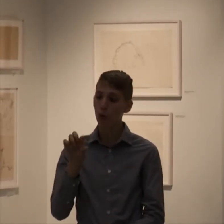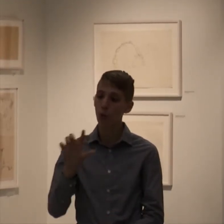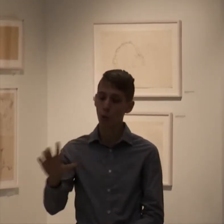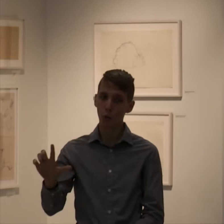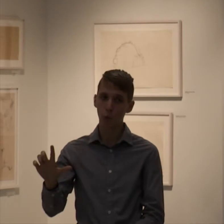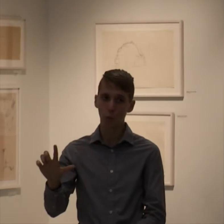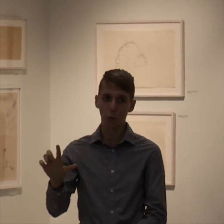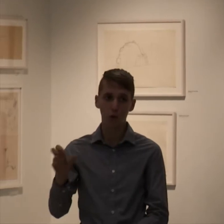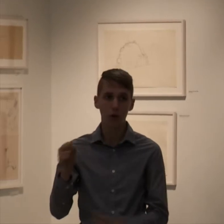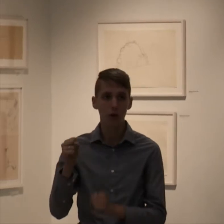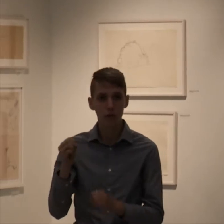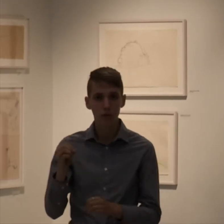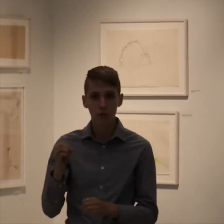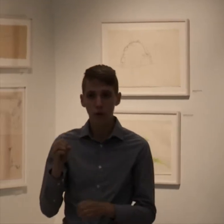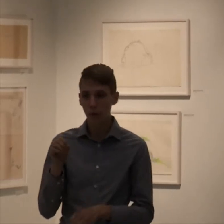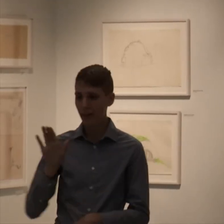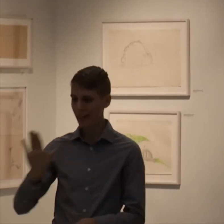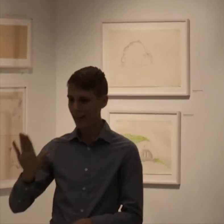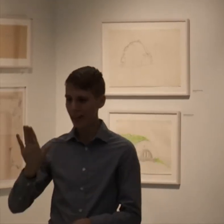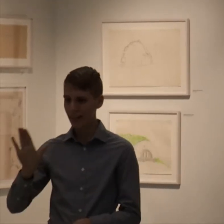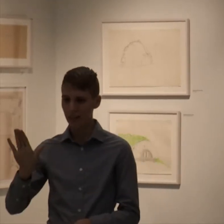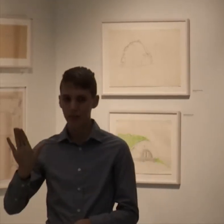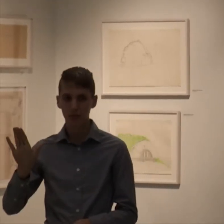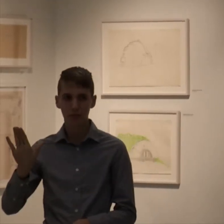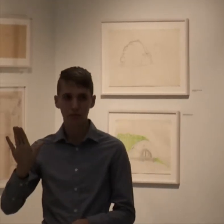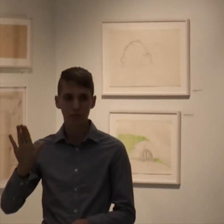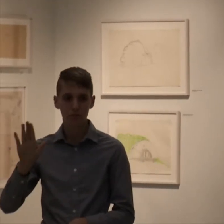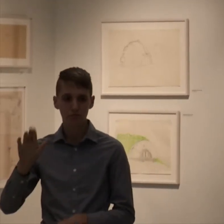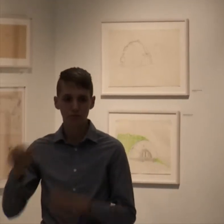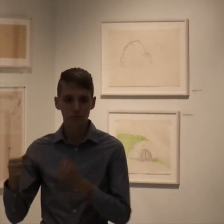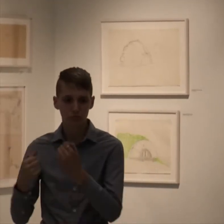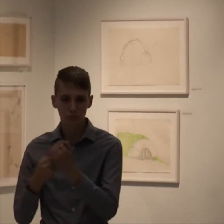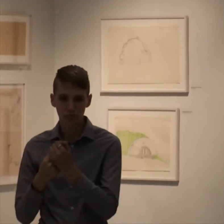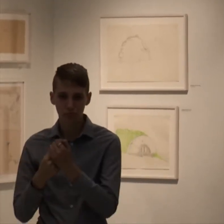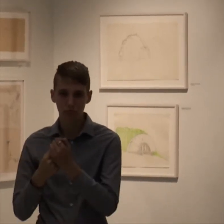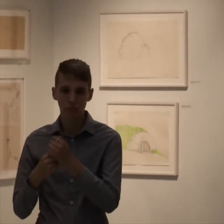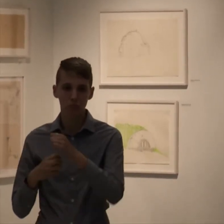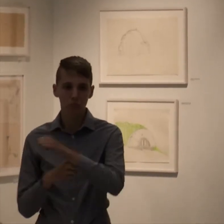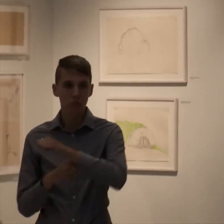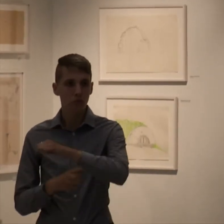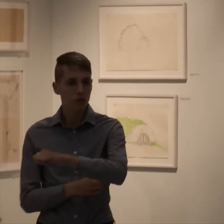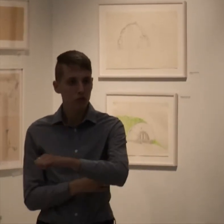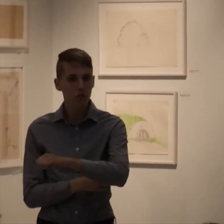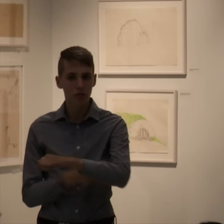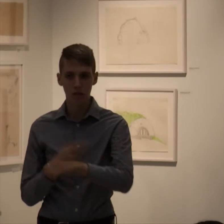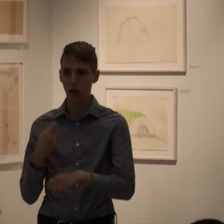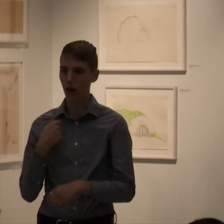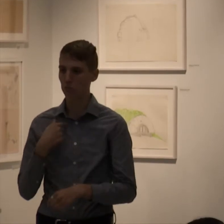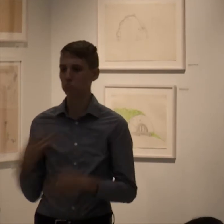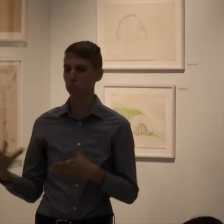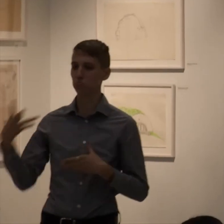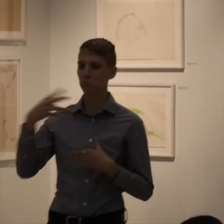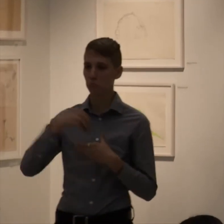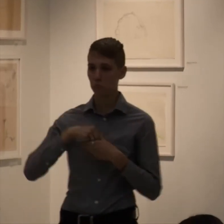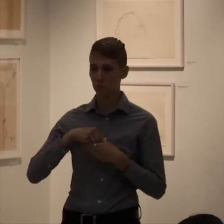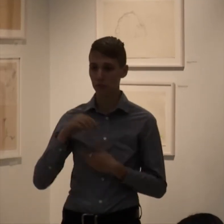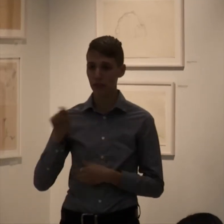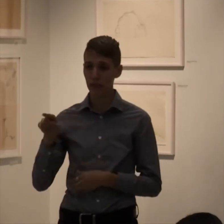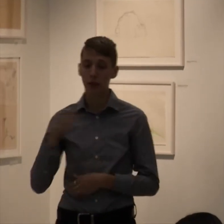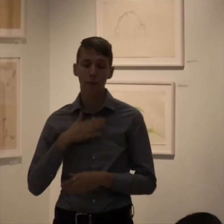aspects of what Vignelli stands for has been also part of what I do. Massimo was my mentor.